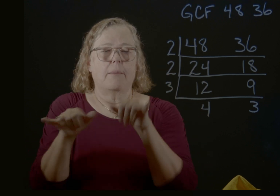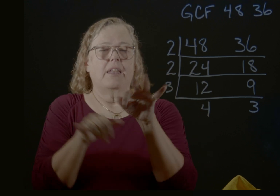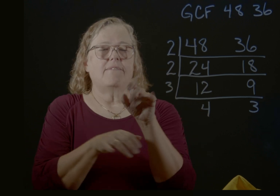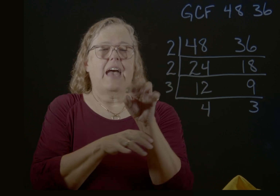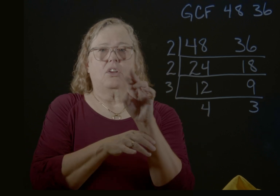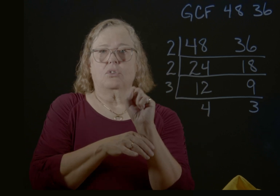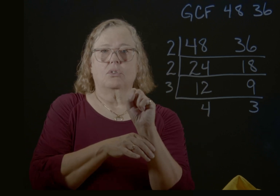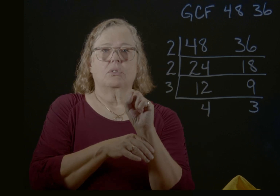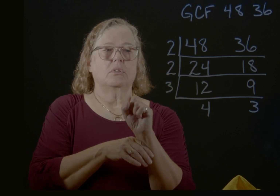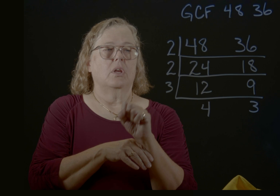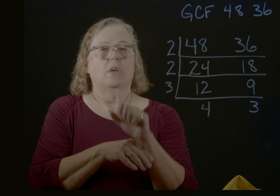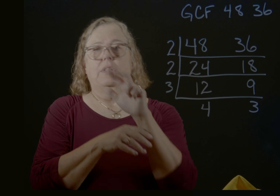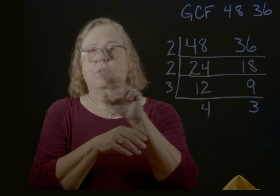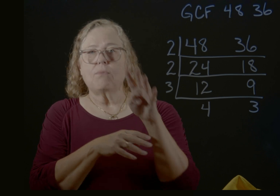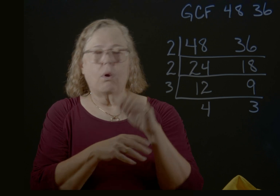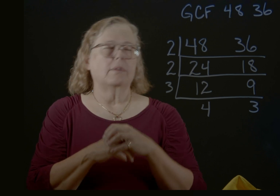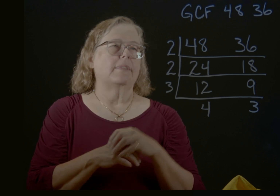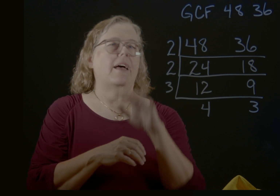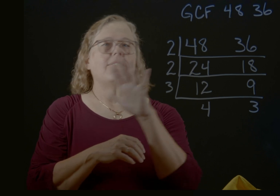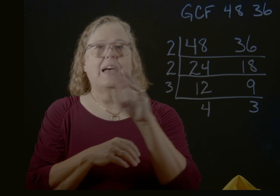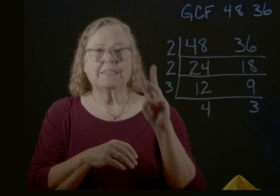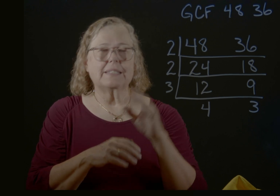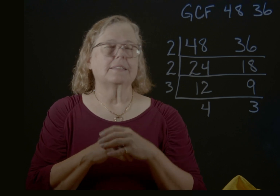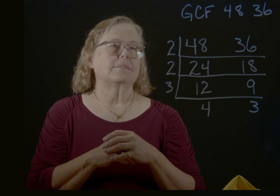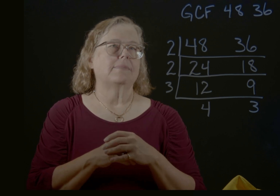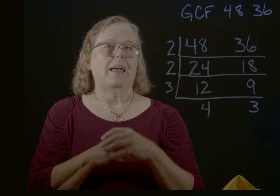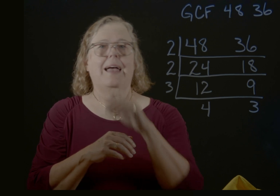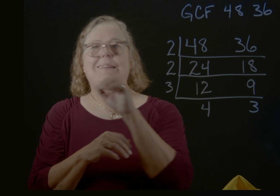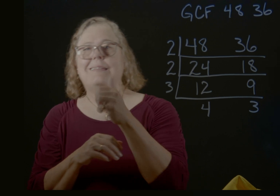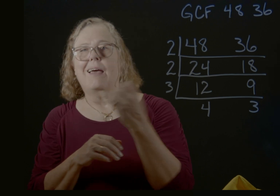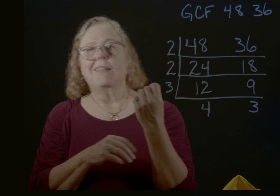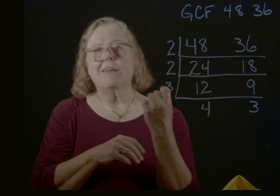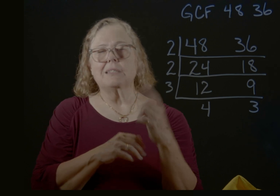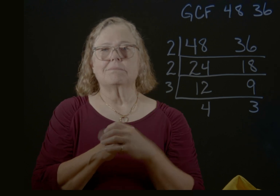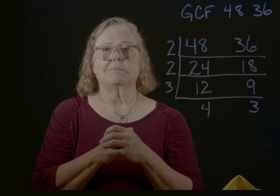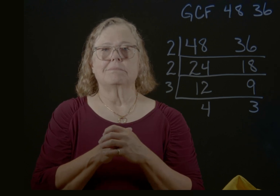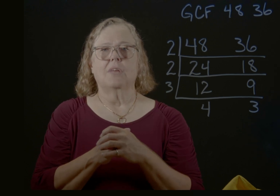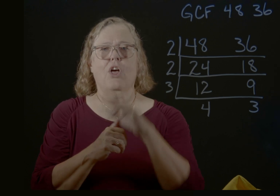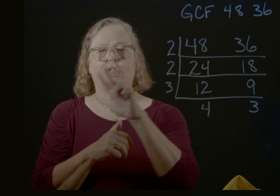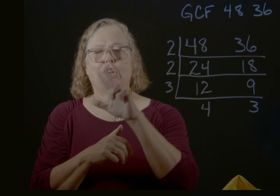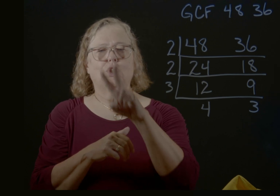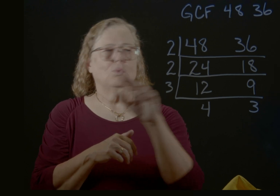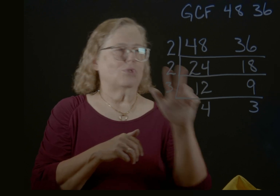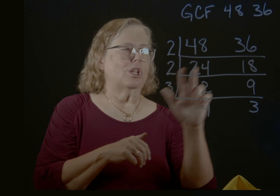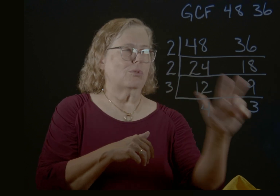factors. If it's 3, 4, 5, 6, 10, 11, 32,